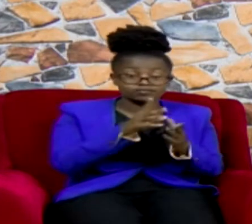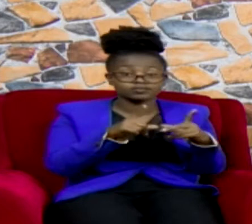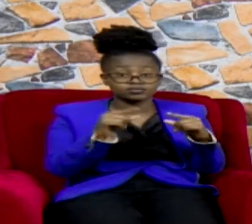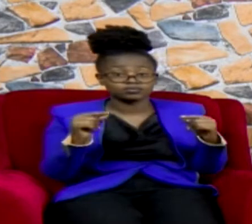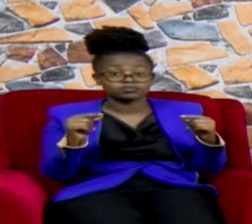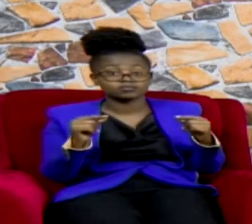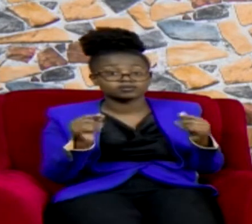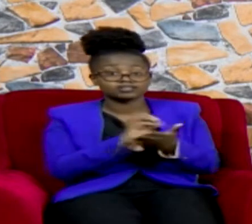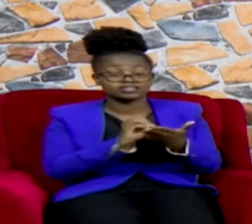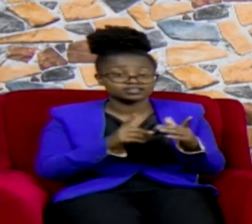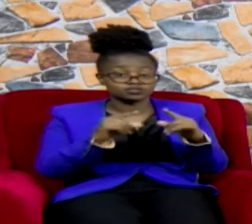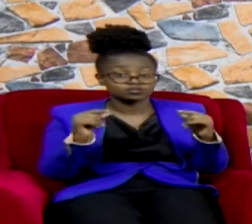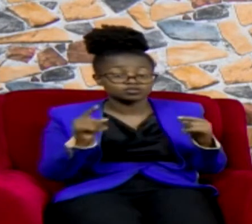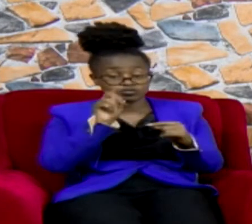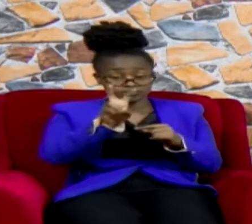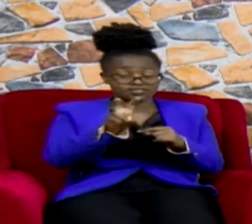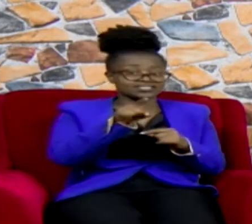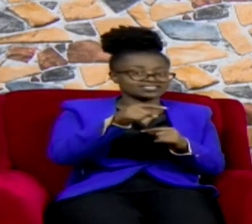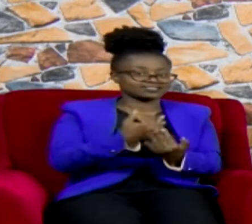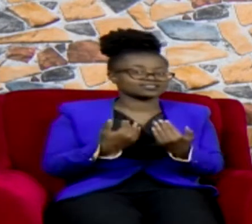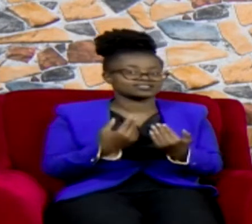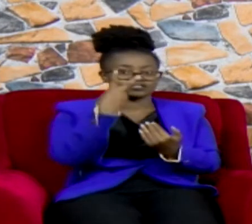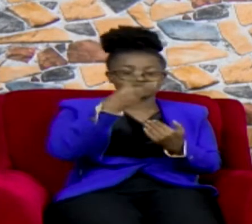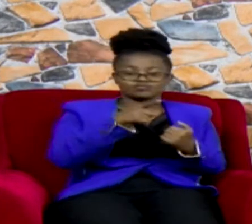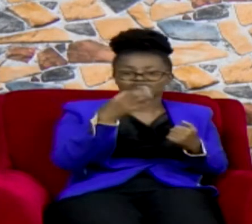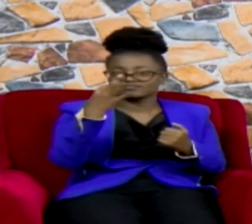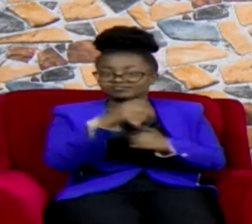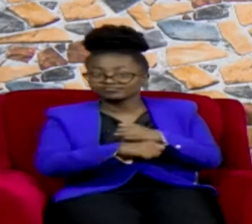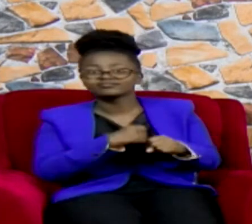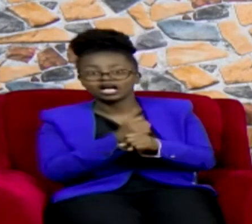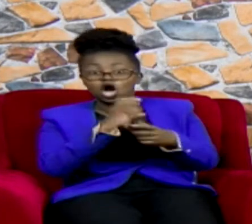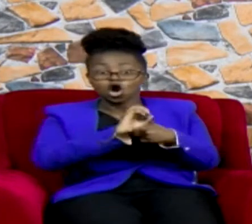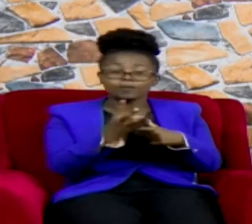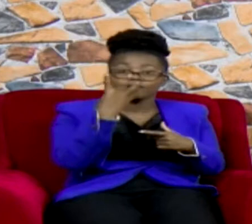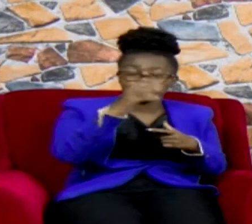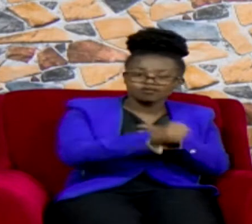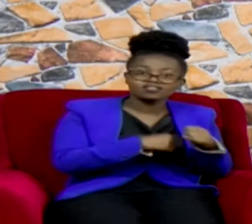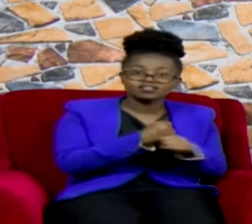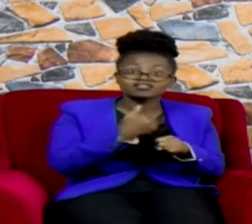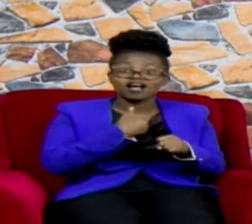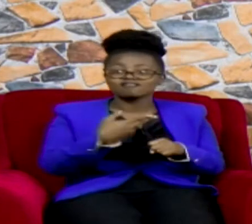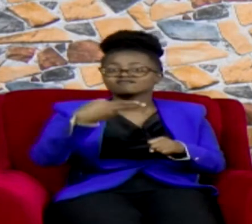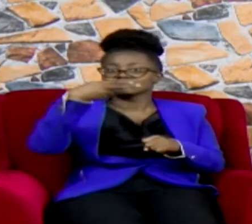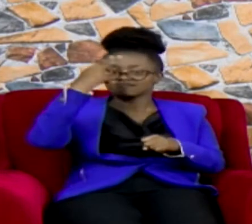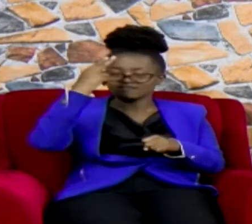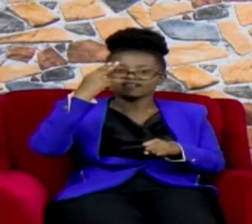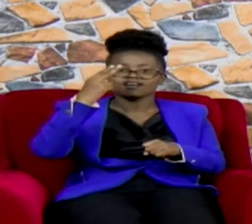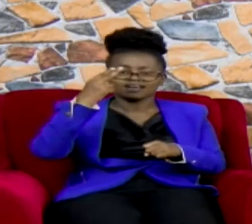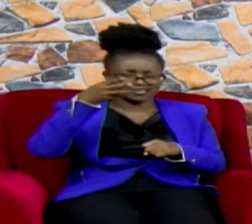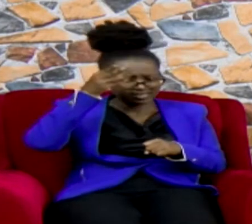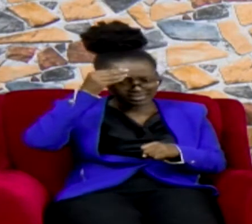and the written words, and you see this child at 2, 3 years or 4 years, they have high affinity to the written